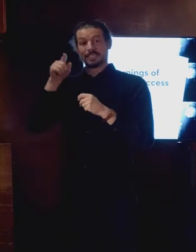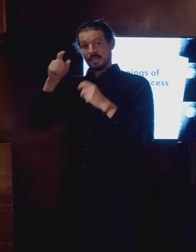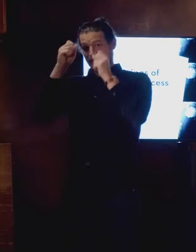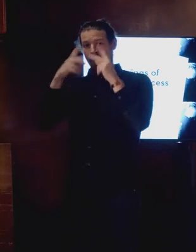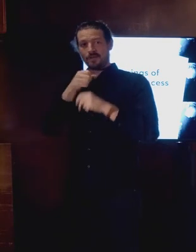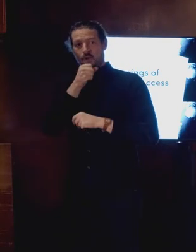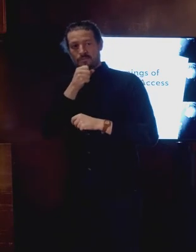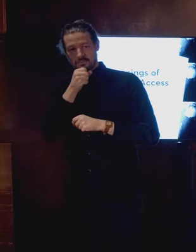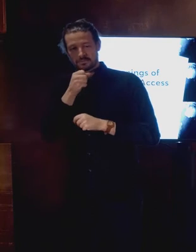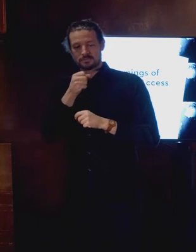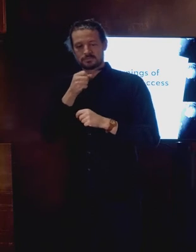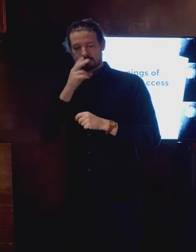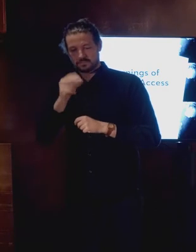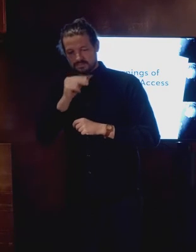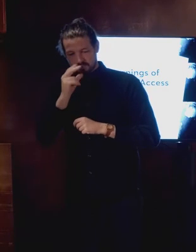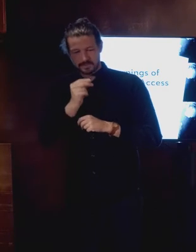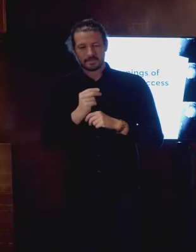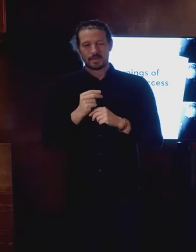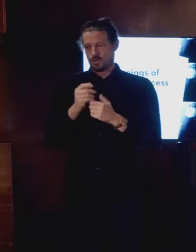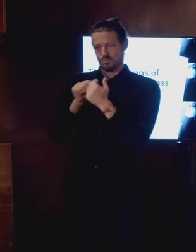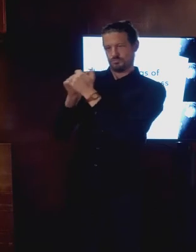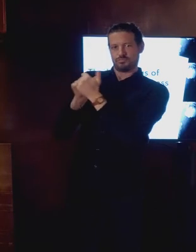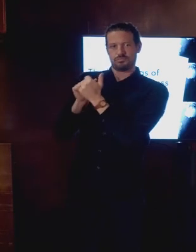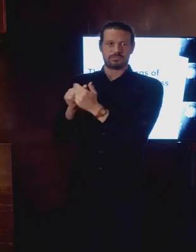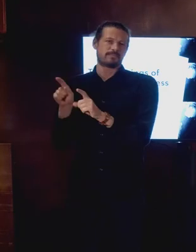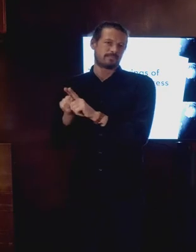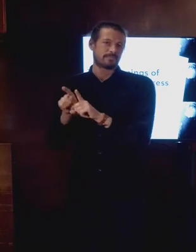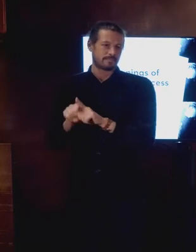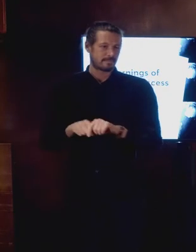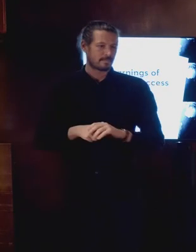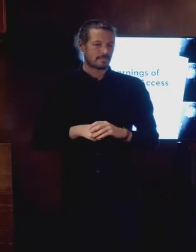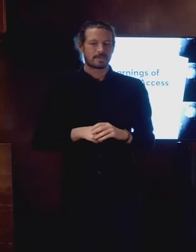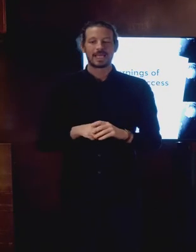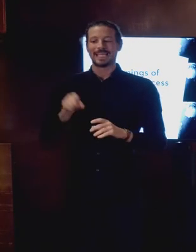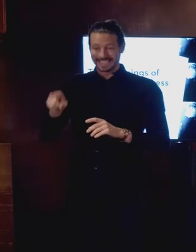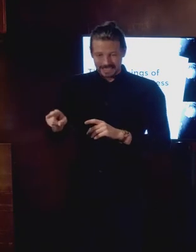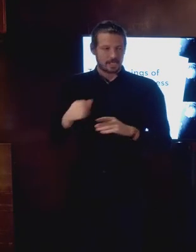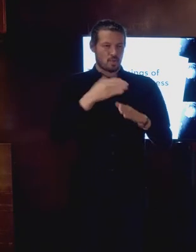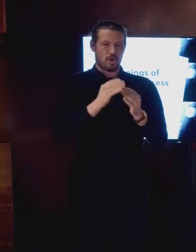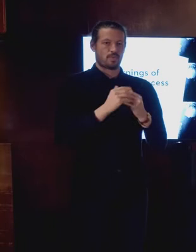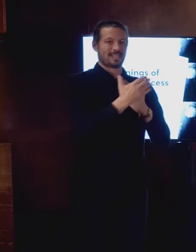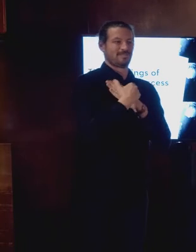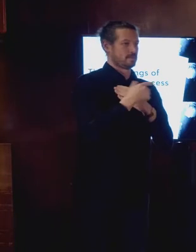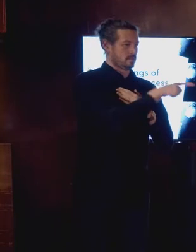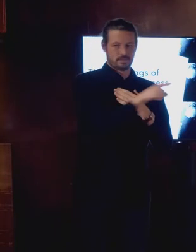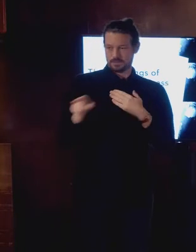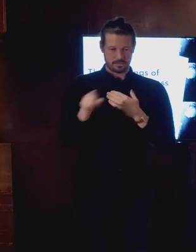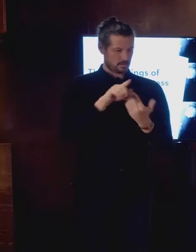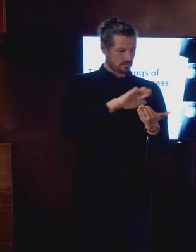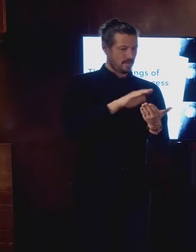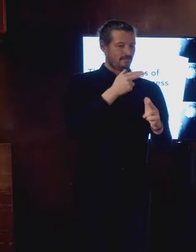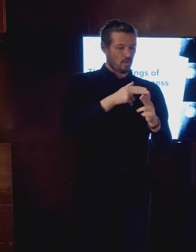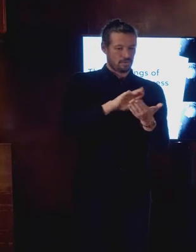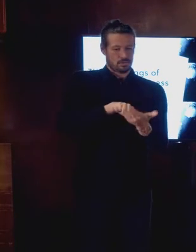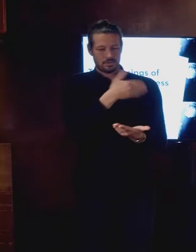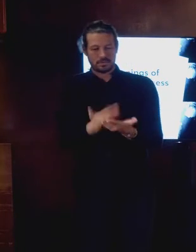voiceovers. And we worked really closely with her too, and she worked with asphyxia on the translations of the